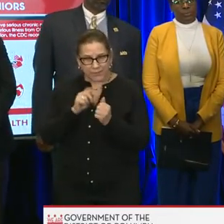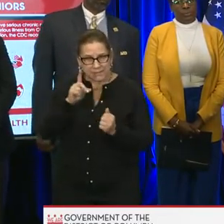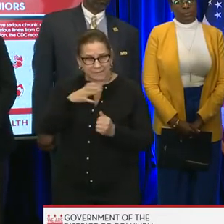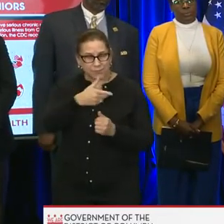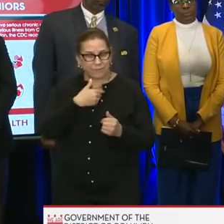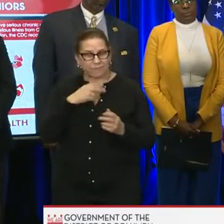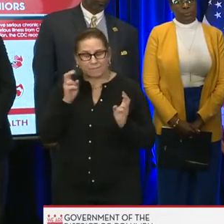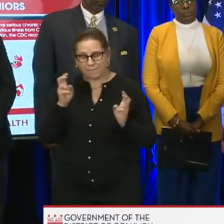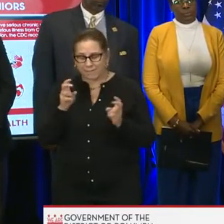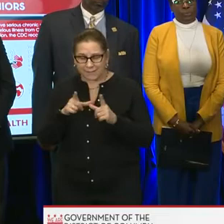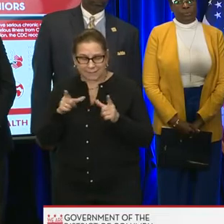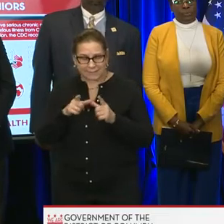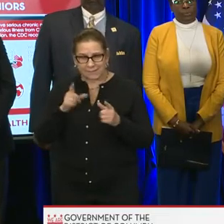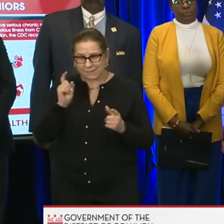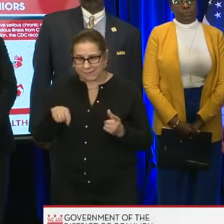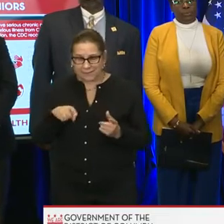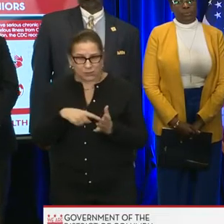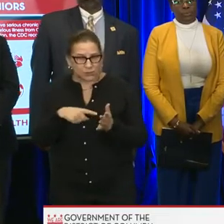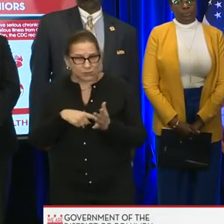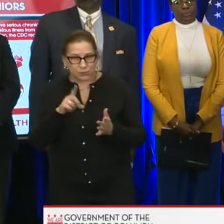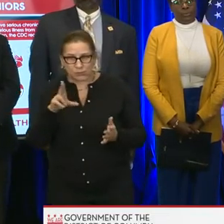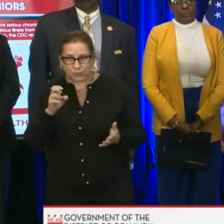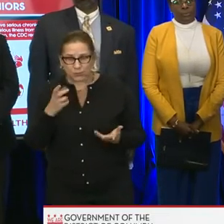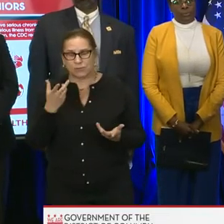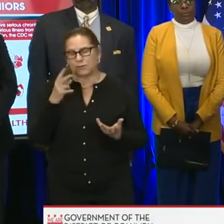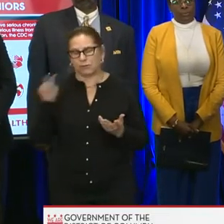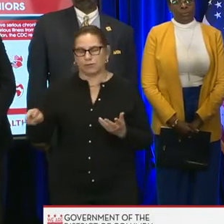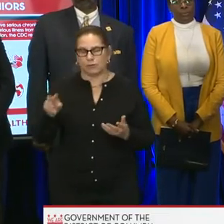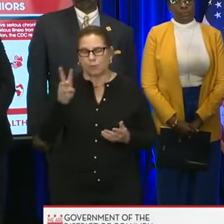the website, so that we can give you the correct